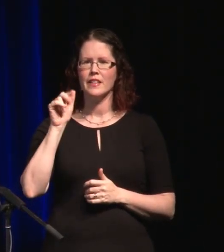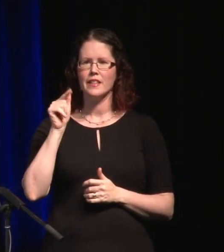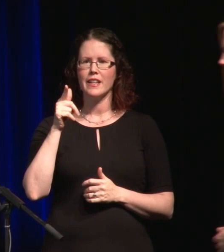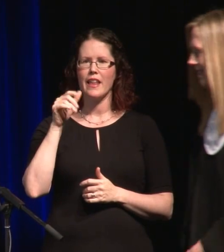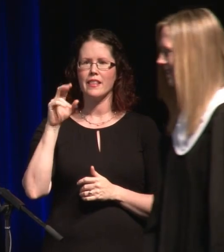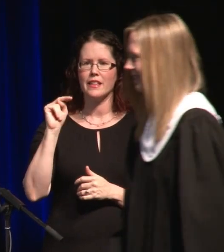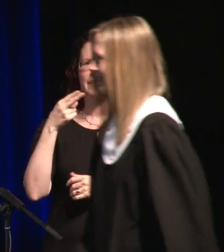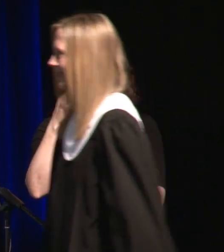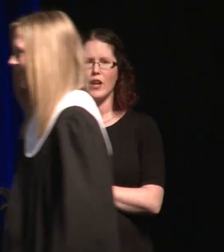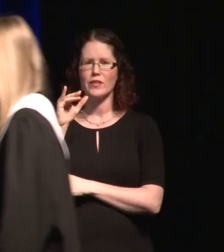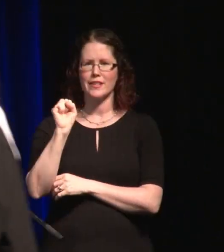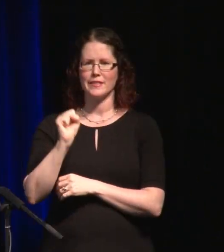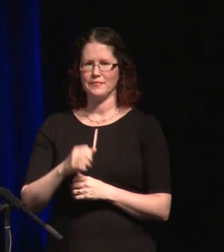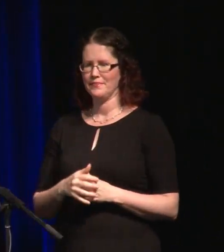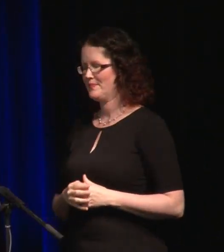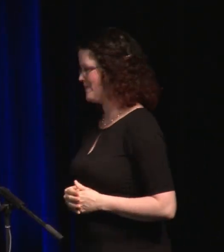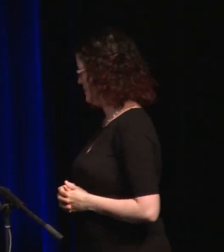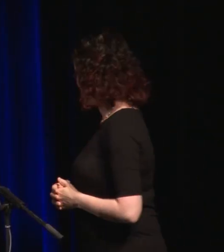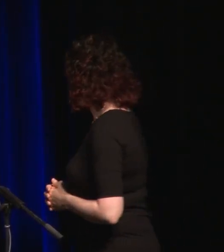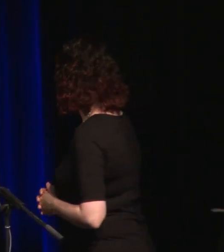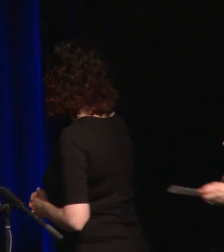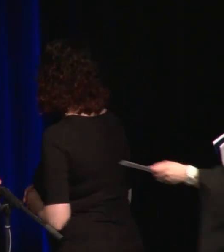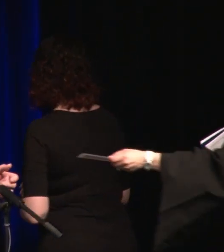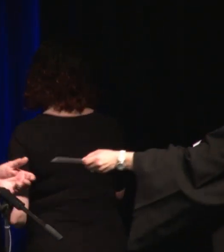Kathleen Harris.